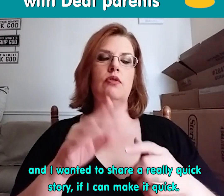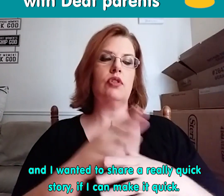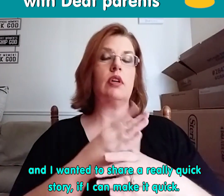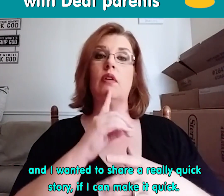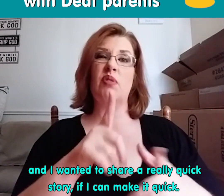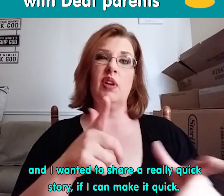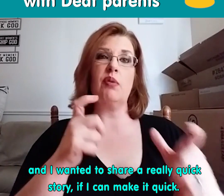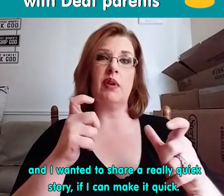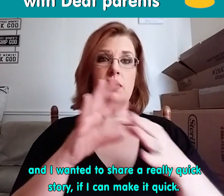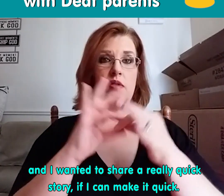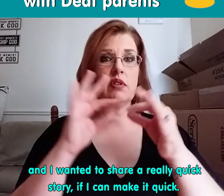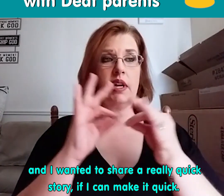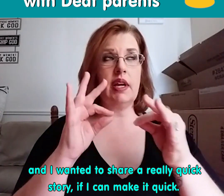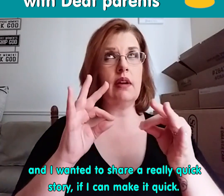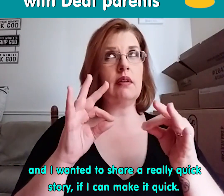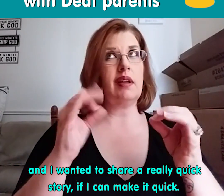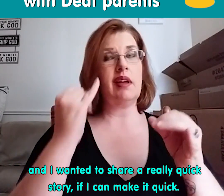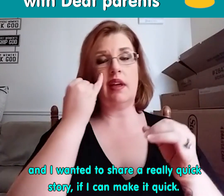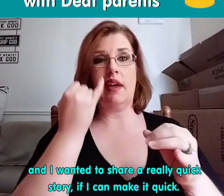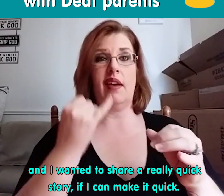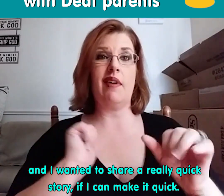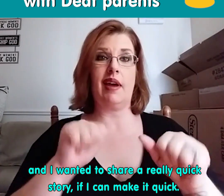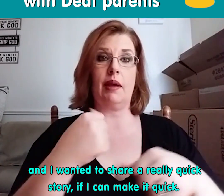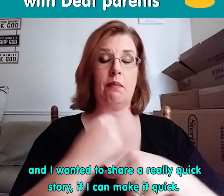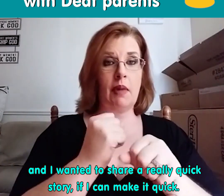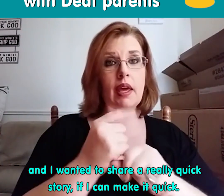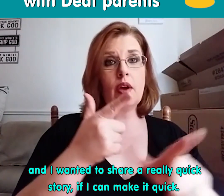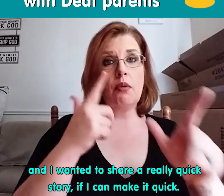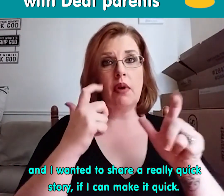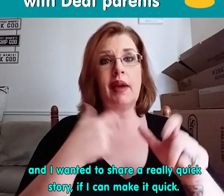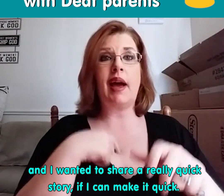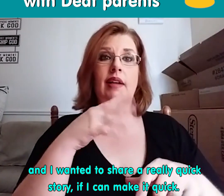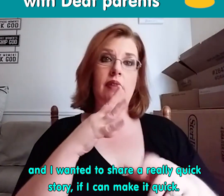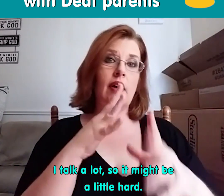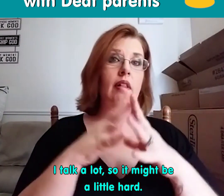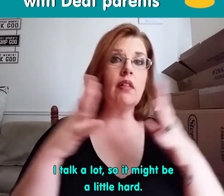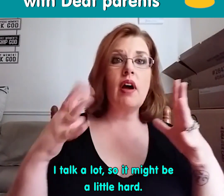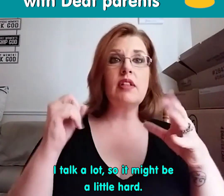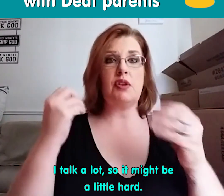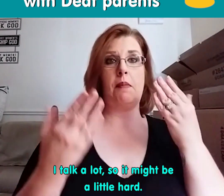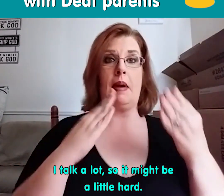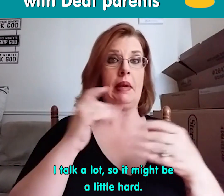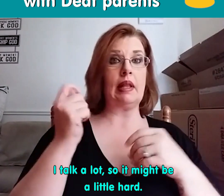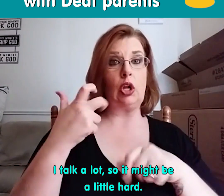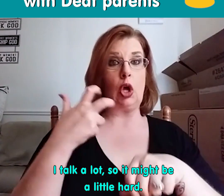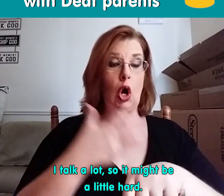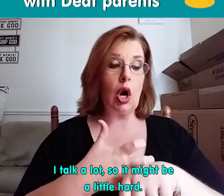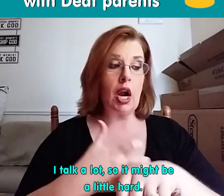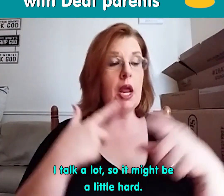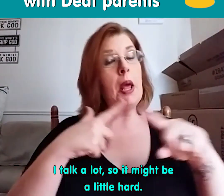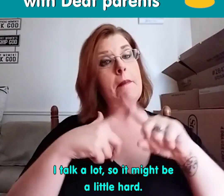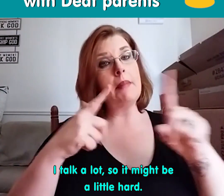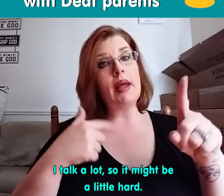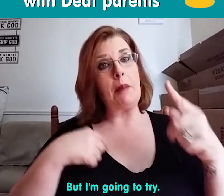to share a really quick story. If I can make it quick, I talk a lot, so it might be a little hard, but I'm